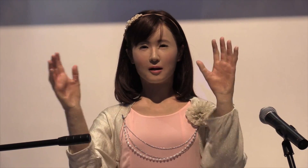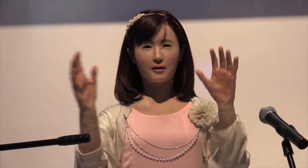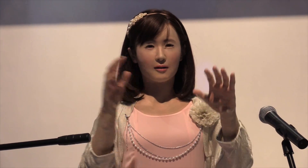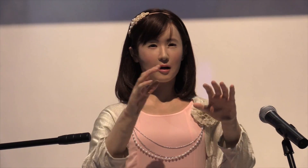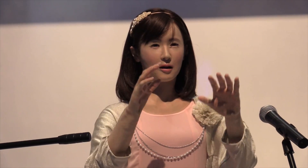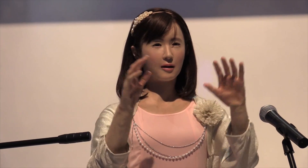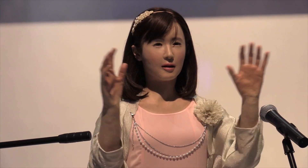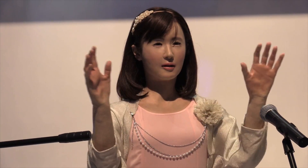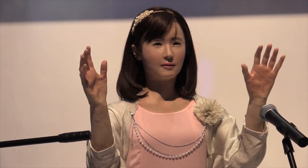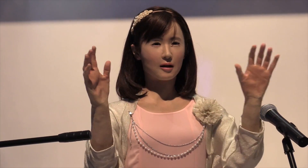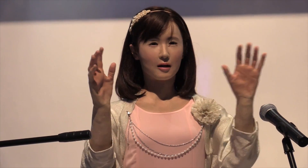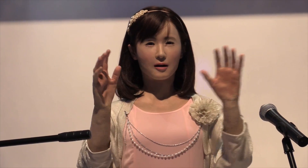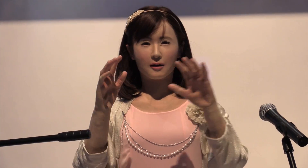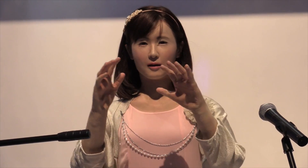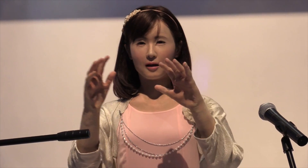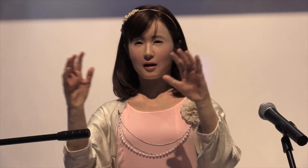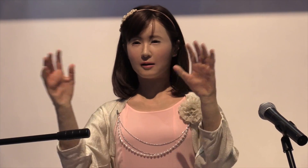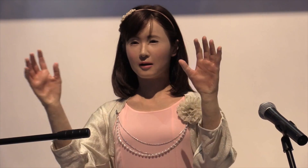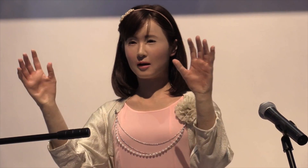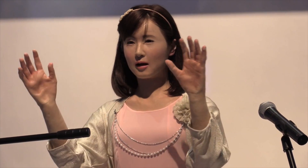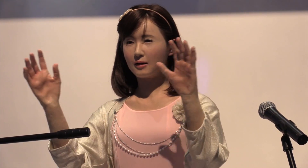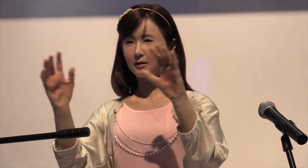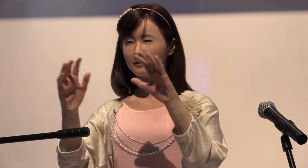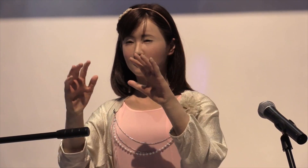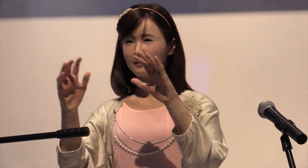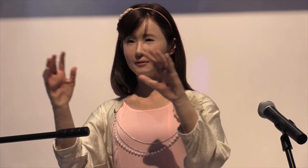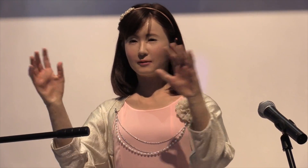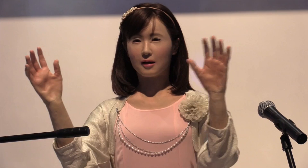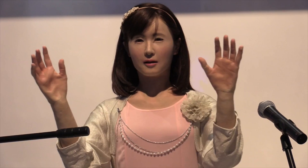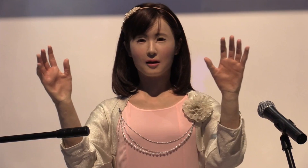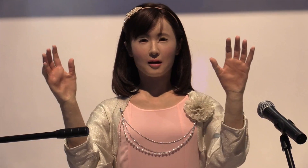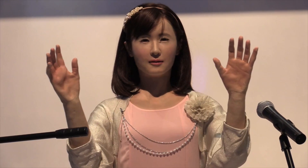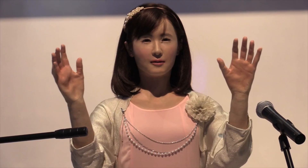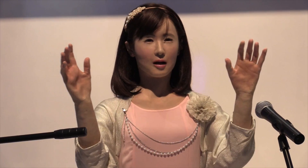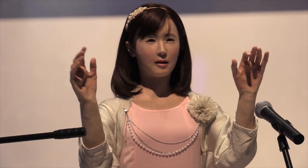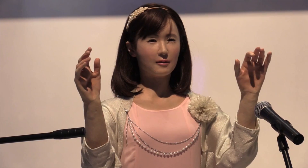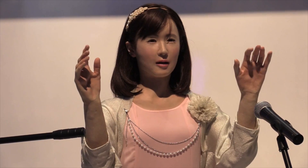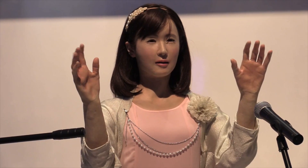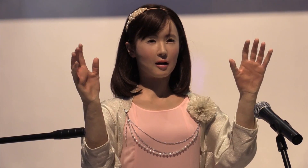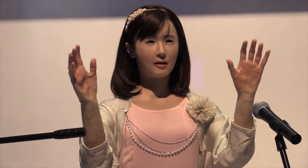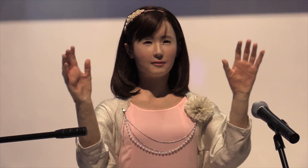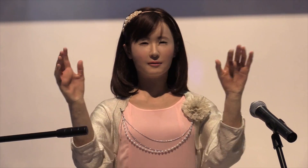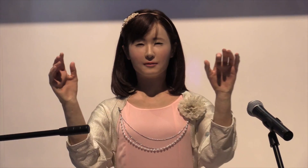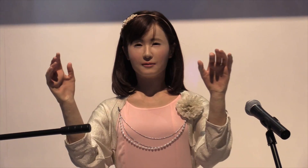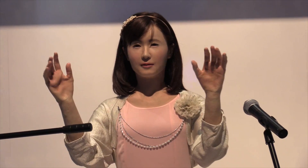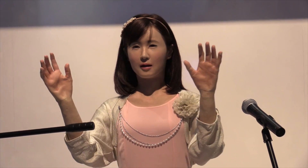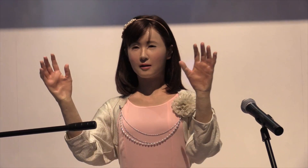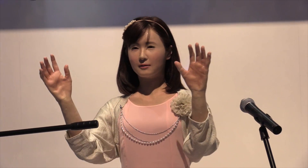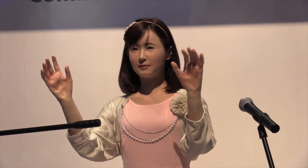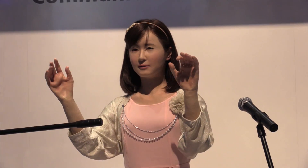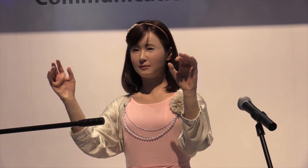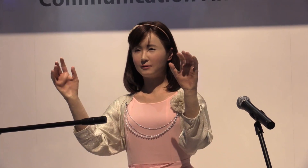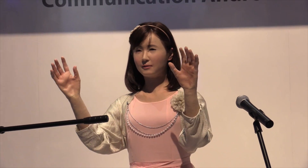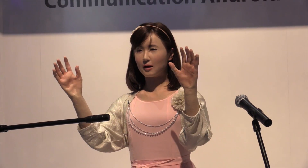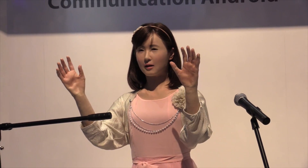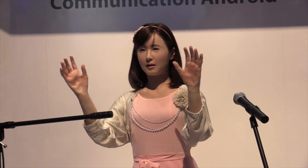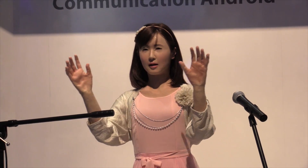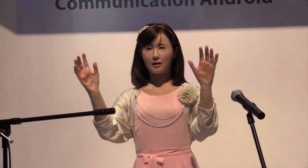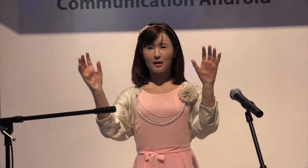are a total of 43 actuators controlling my facial, body, and shoulders.